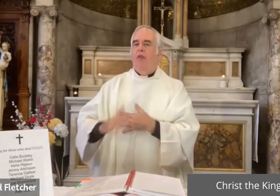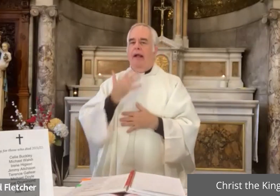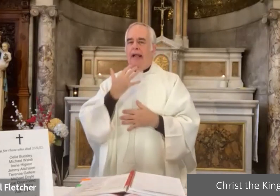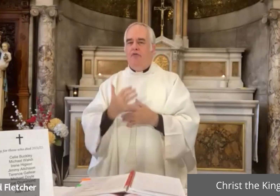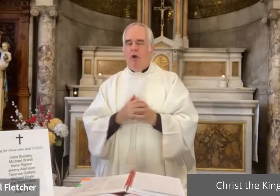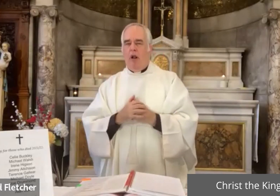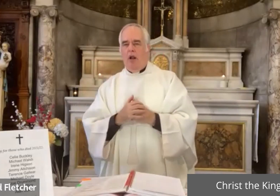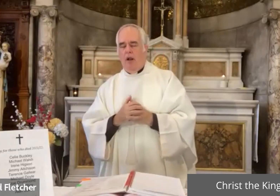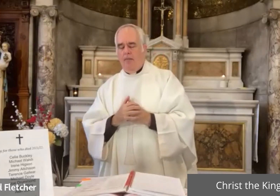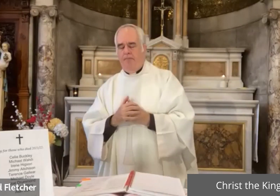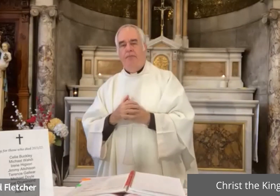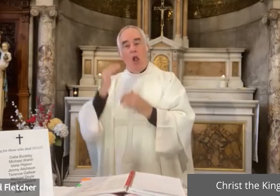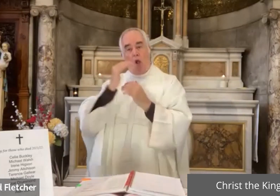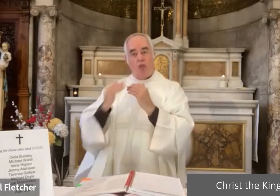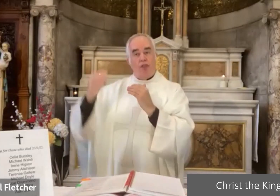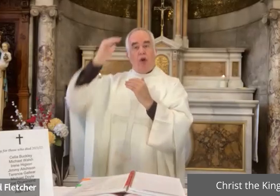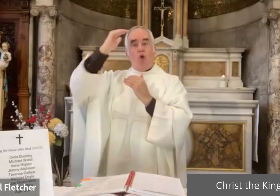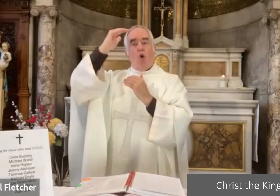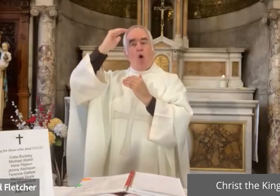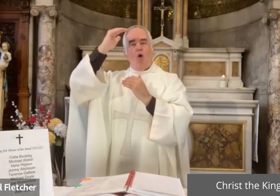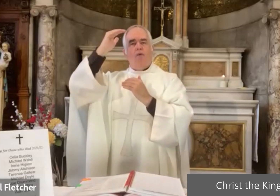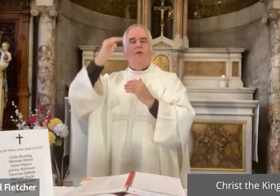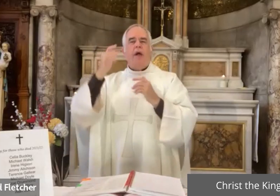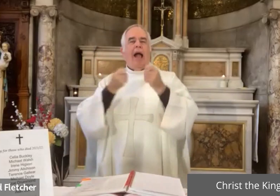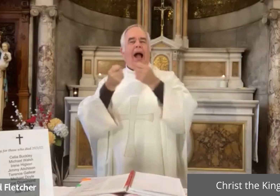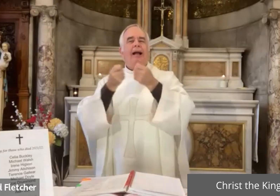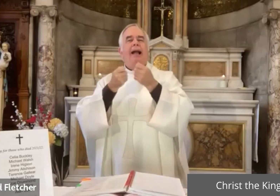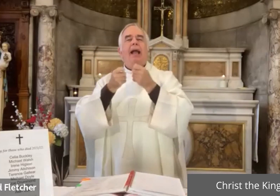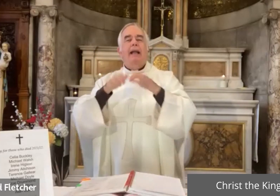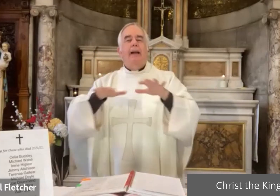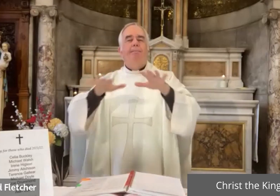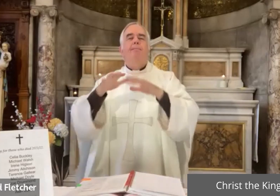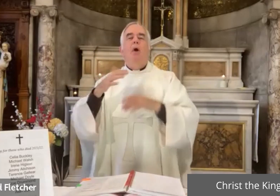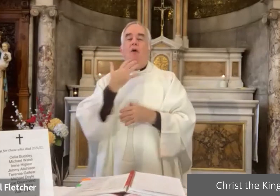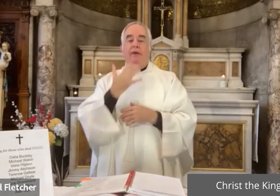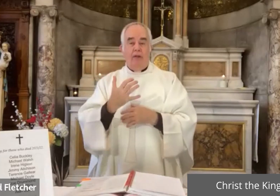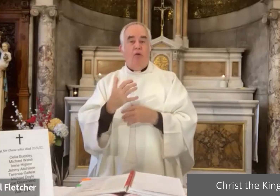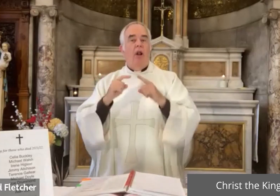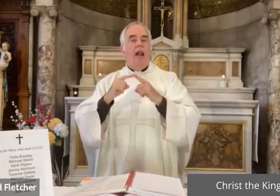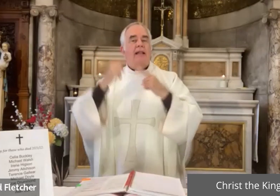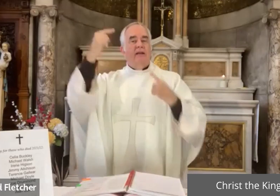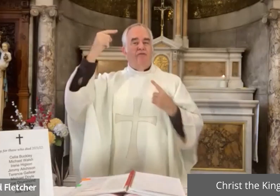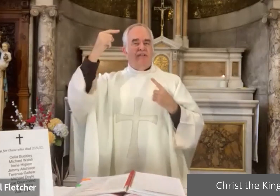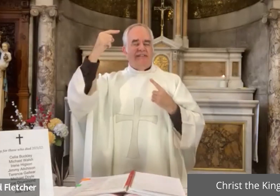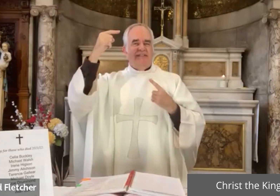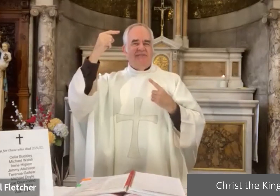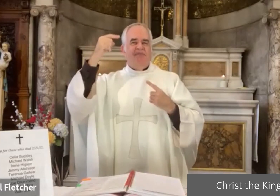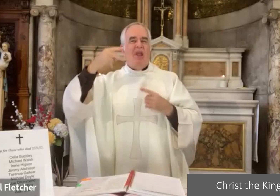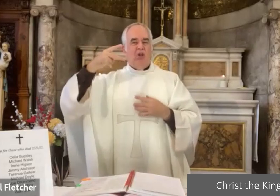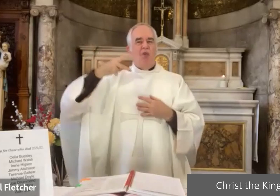star Israel. The more had the kingdom of Israel